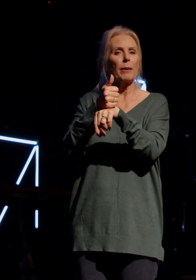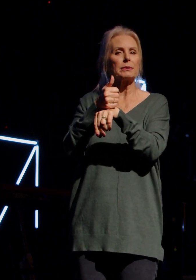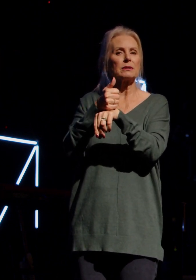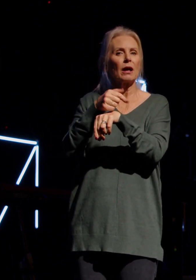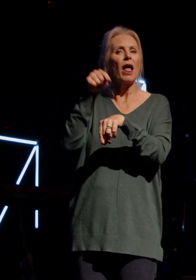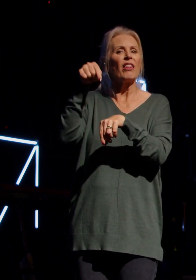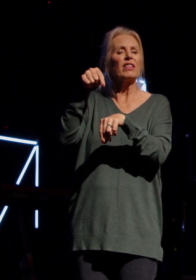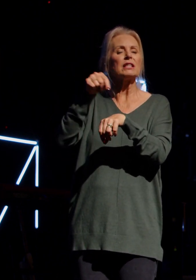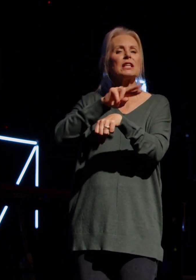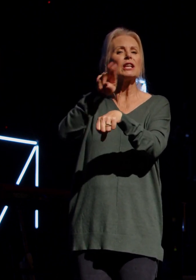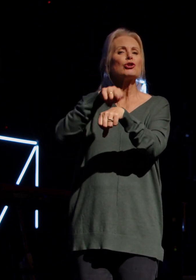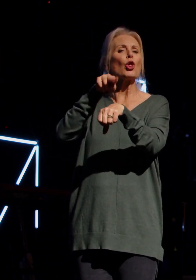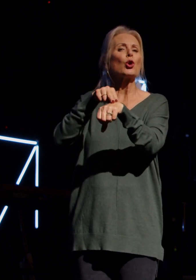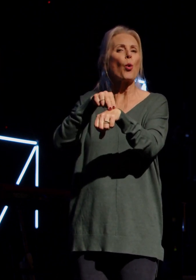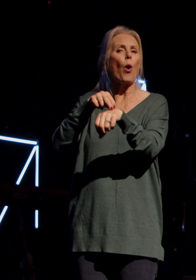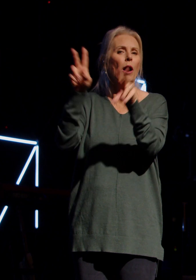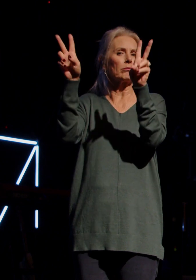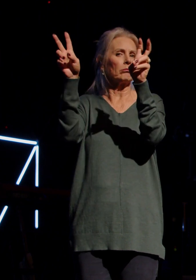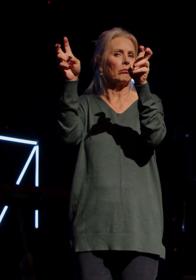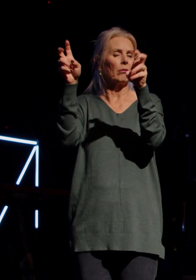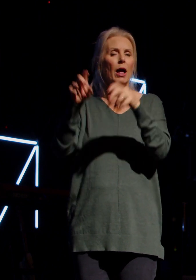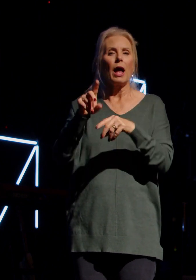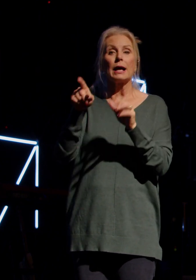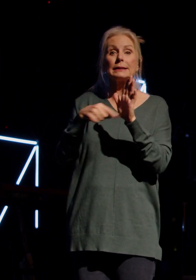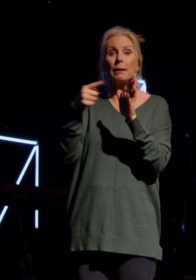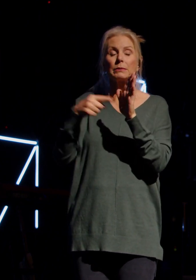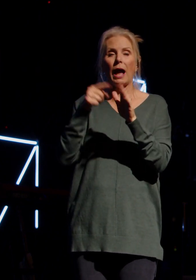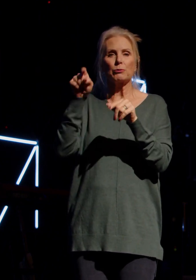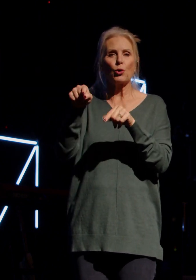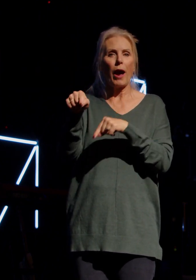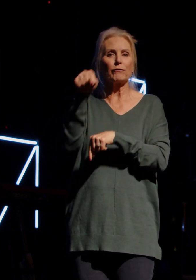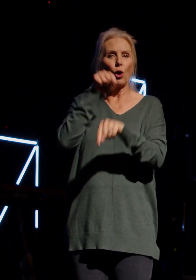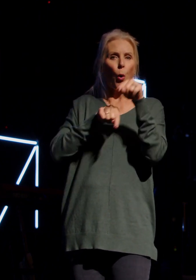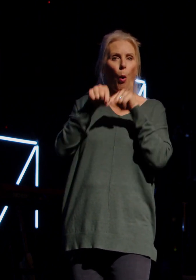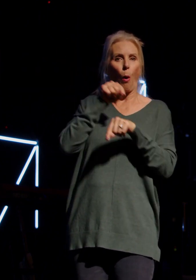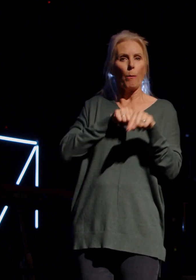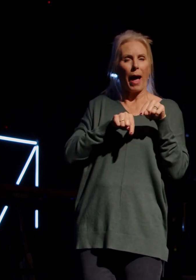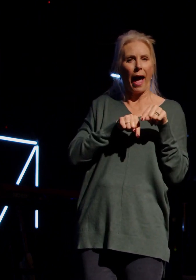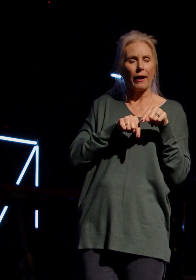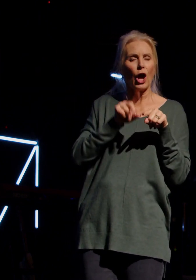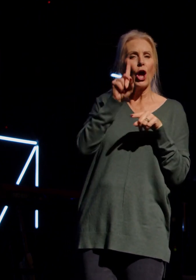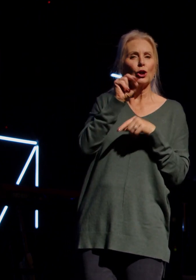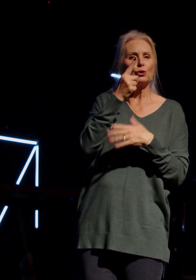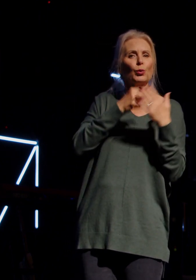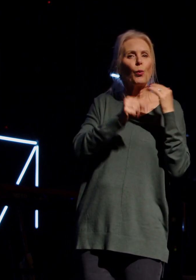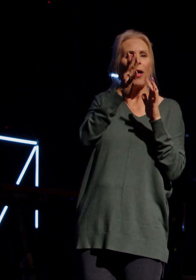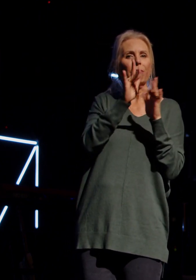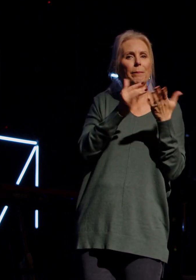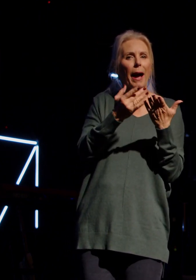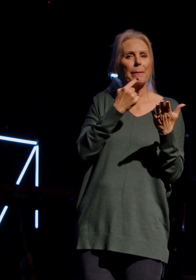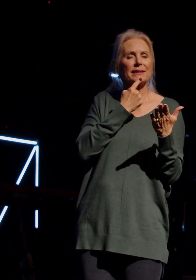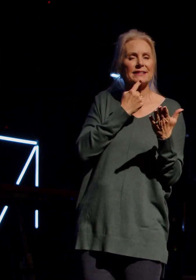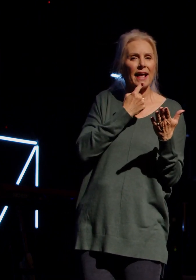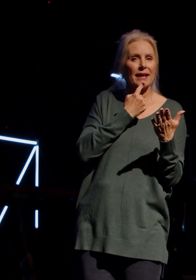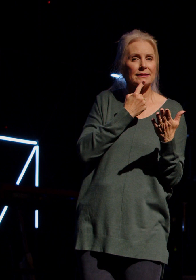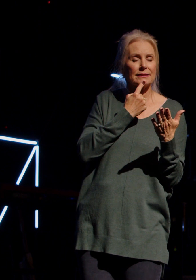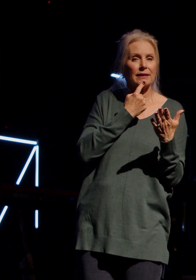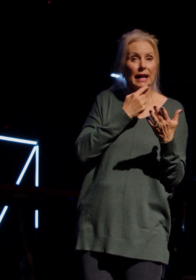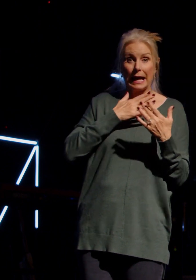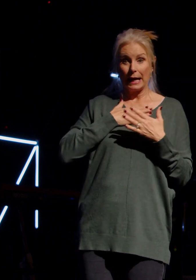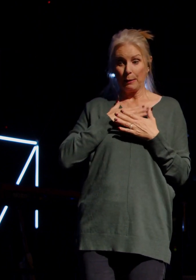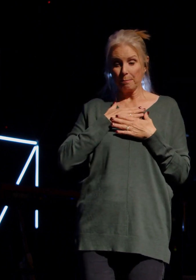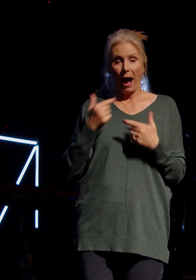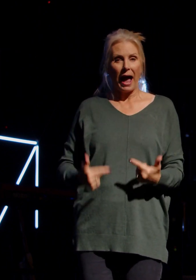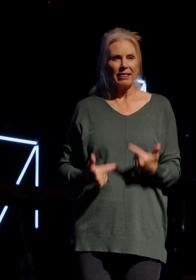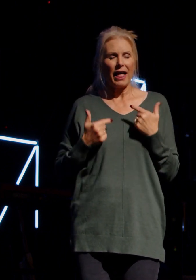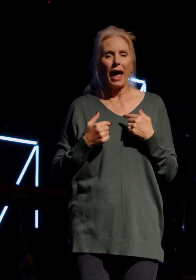what religion is really like. Sometimes we just have to get back to the Word of God and just do what God's even puts fear into my own life of